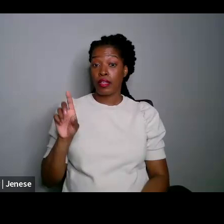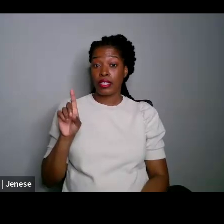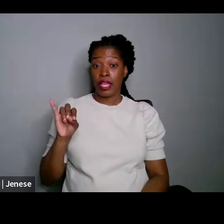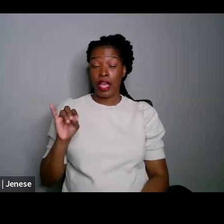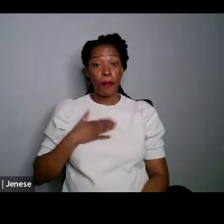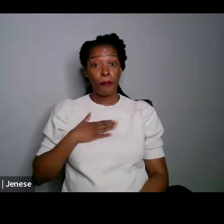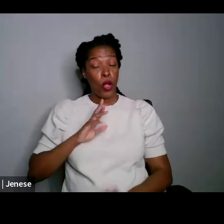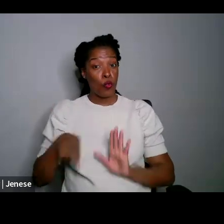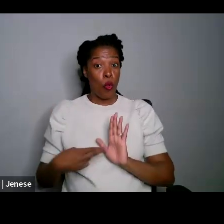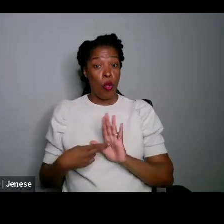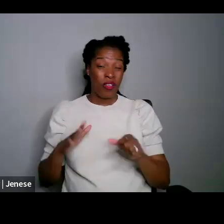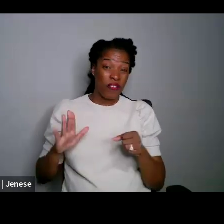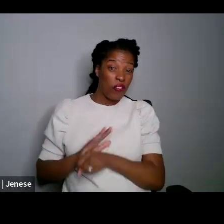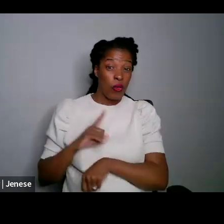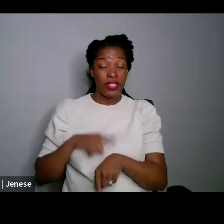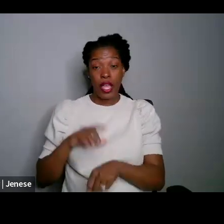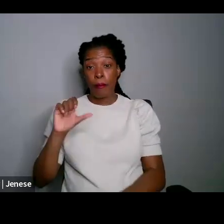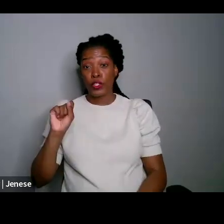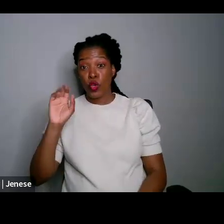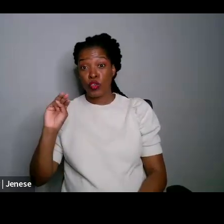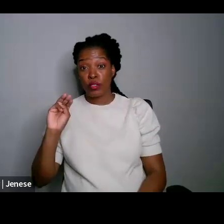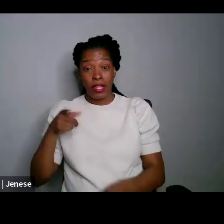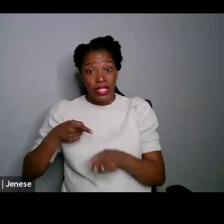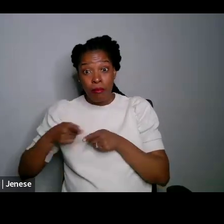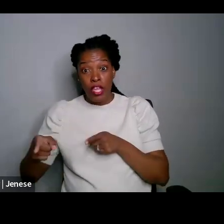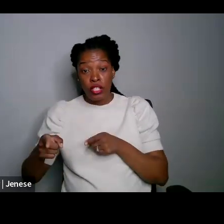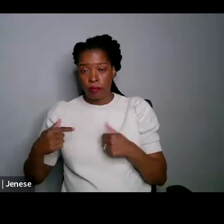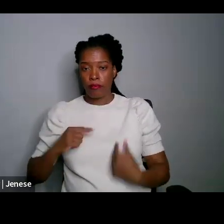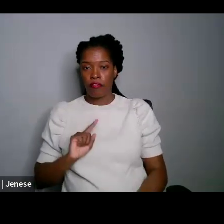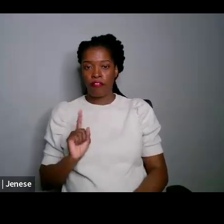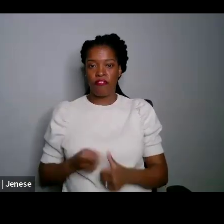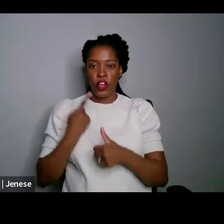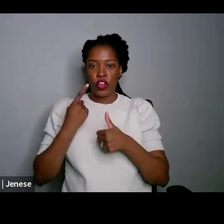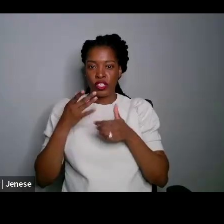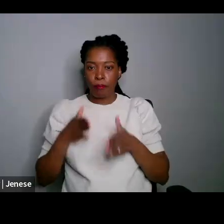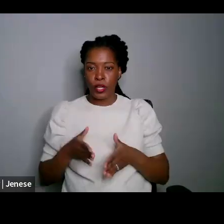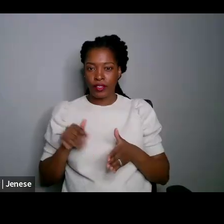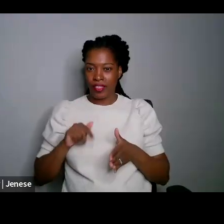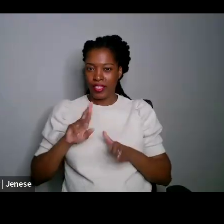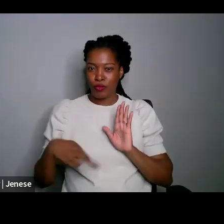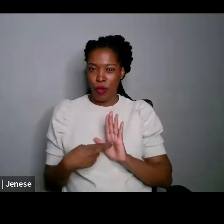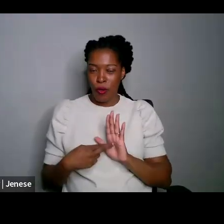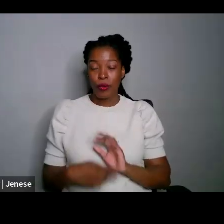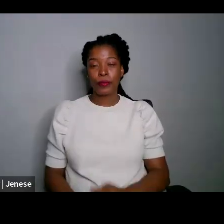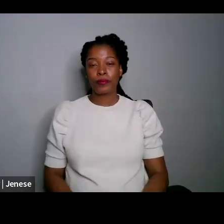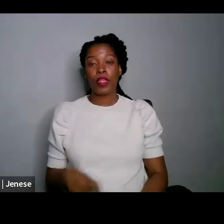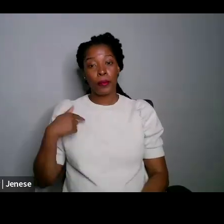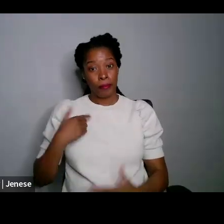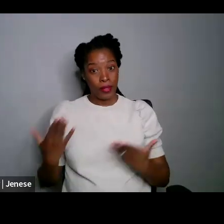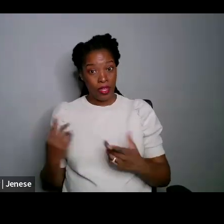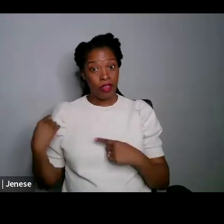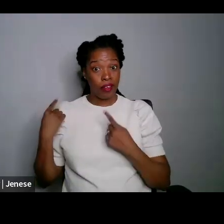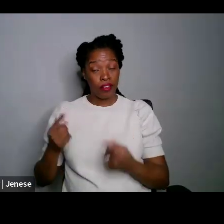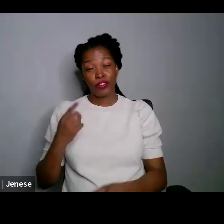newer to the organization. I'm actually the first person in this role. And 2.5 years ago, when I joined NDI, the folks in our